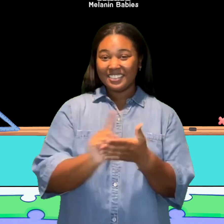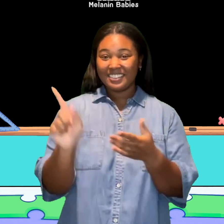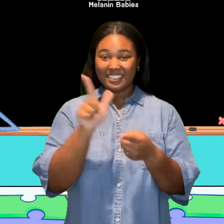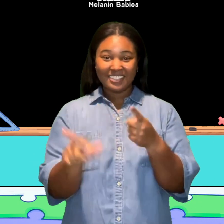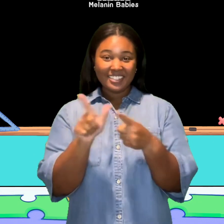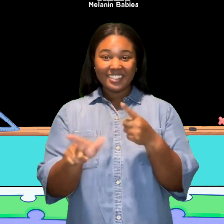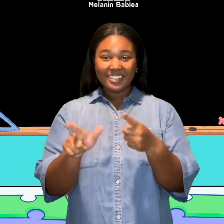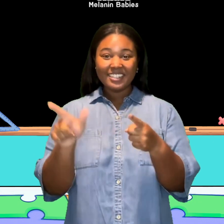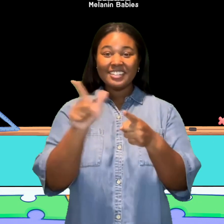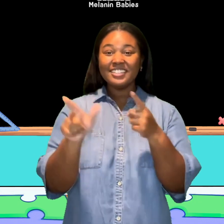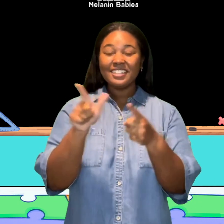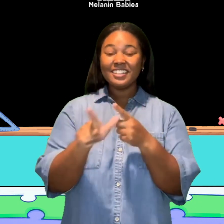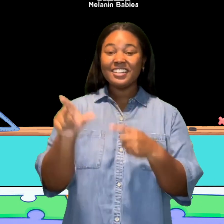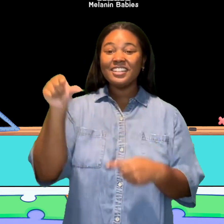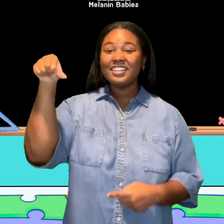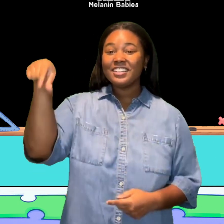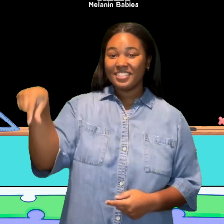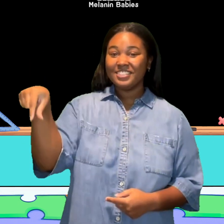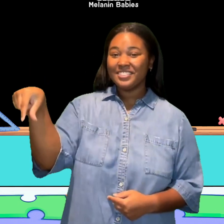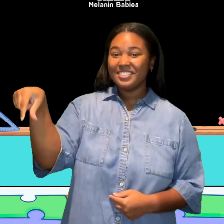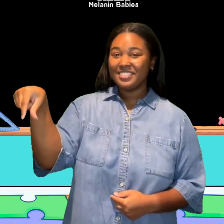This week's letter is the letter Q.